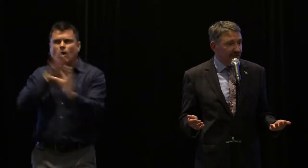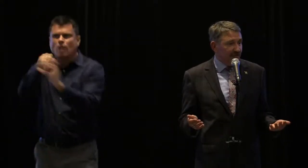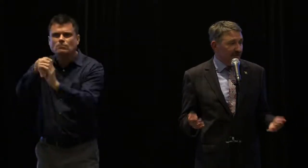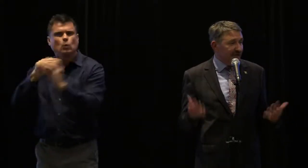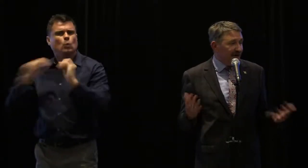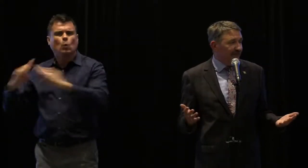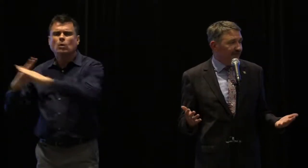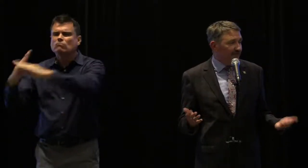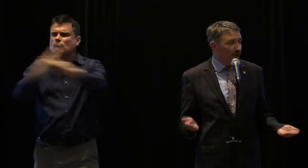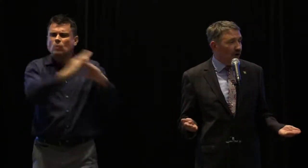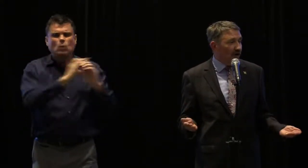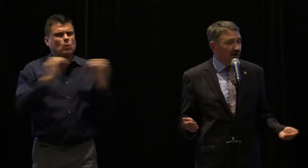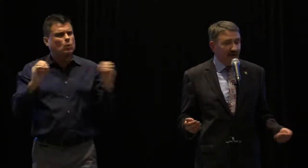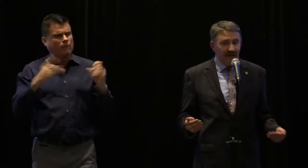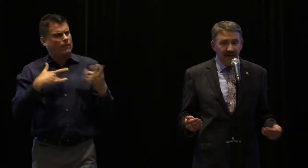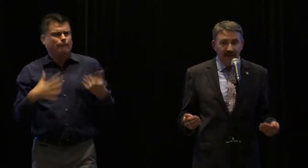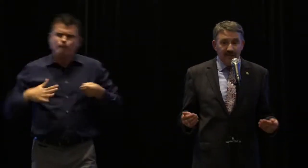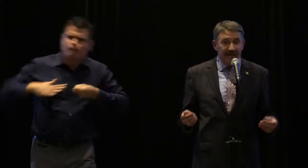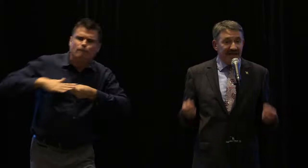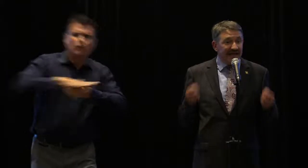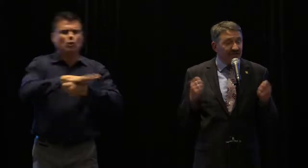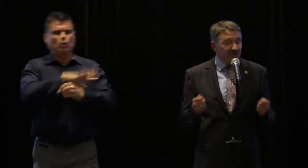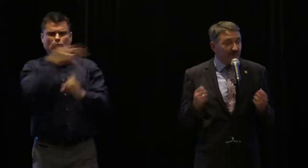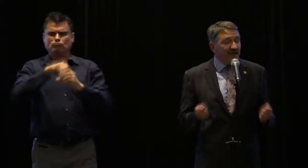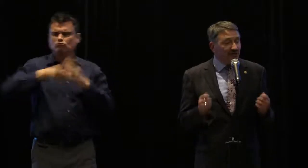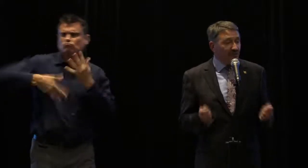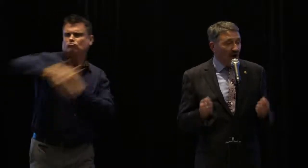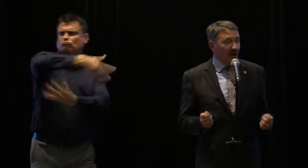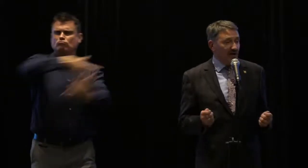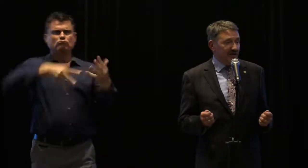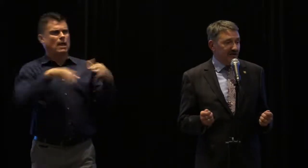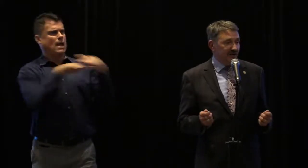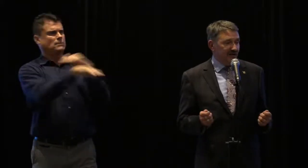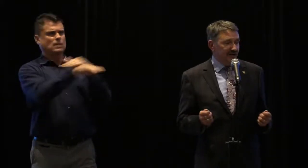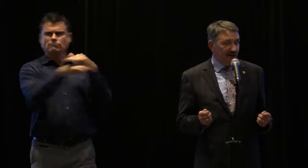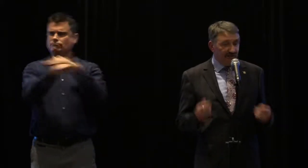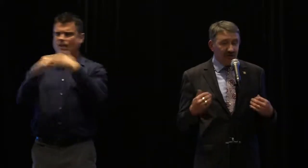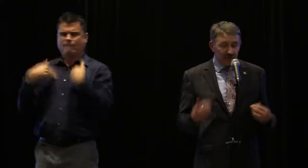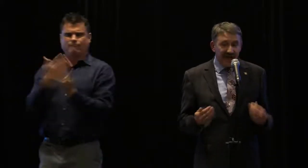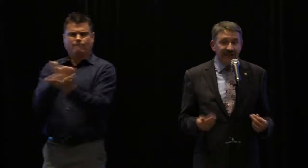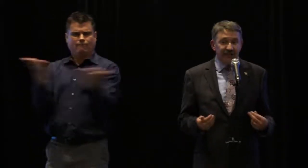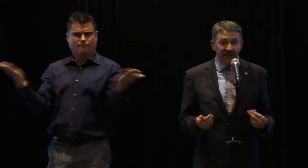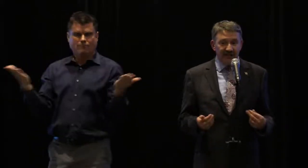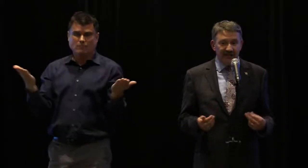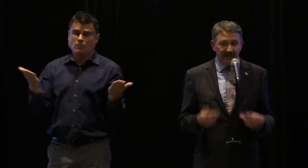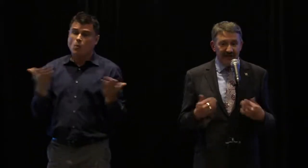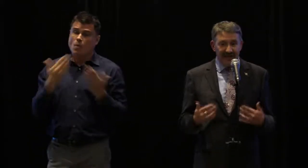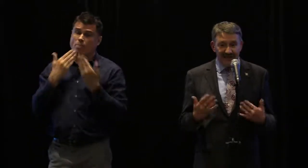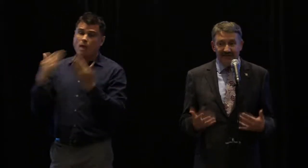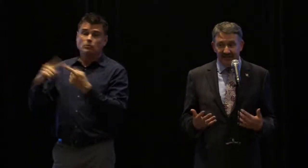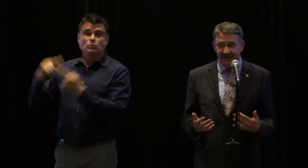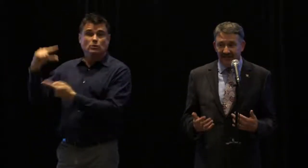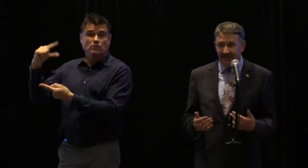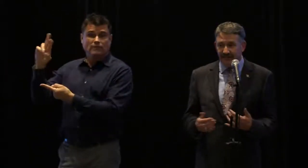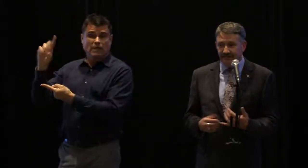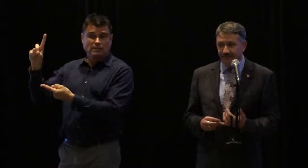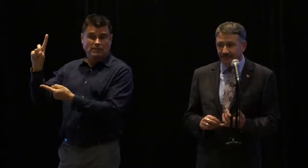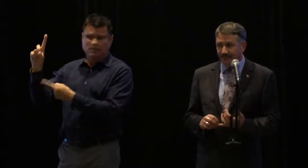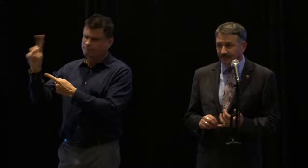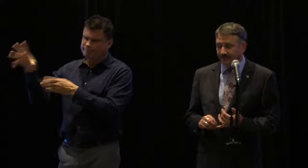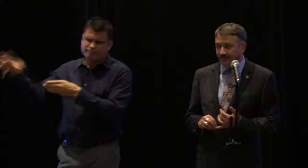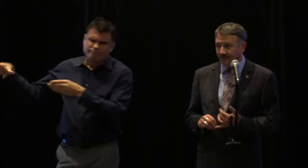Association for the Deaf for being an instrumental part of the creation of that